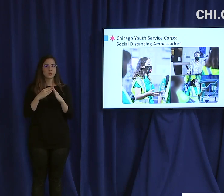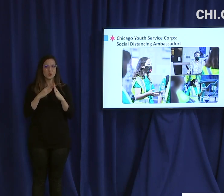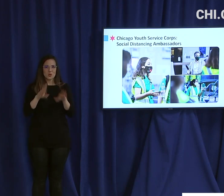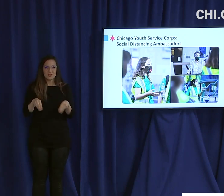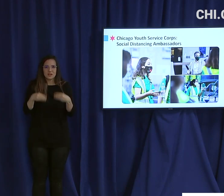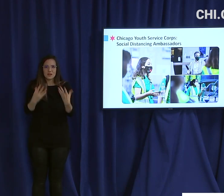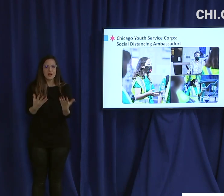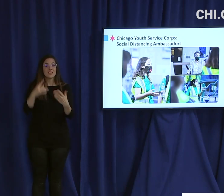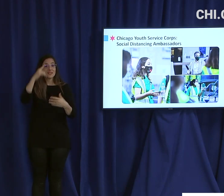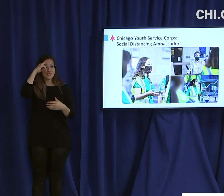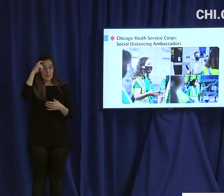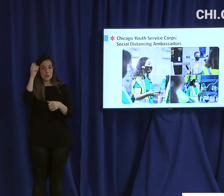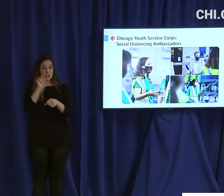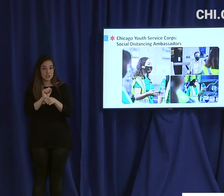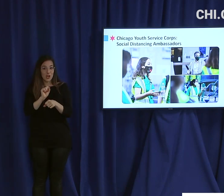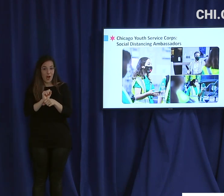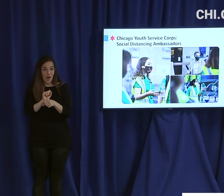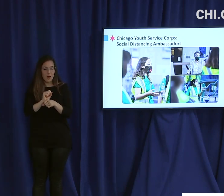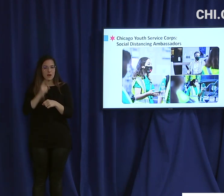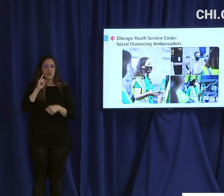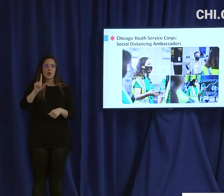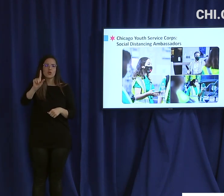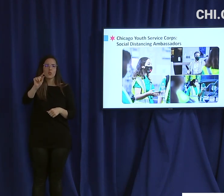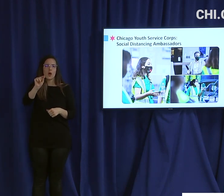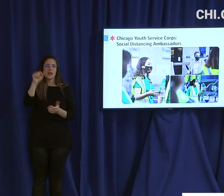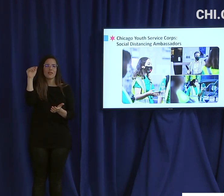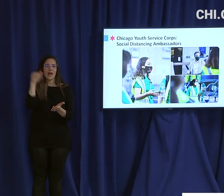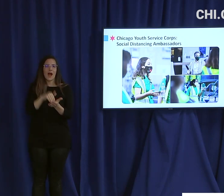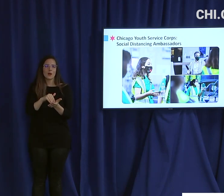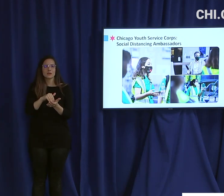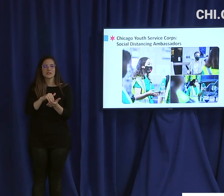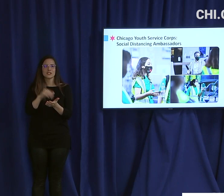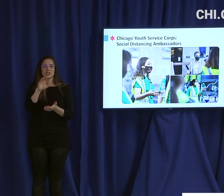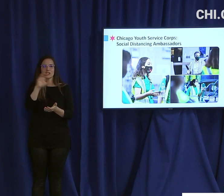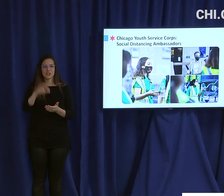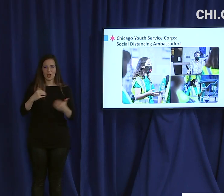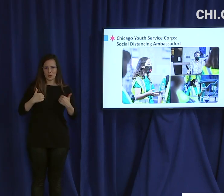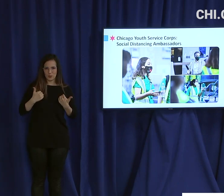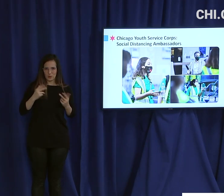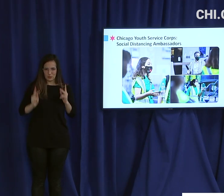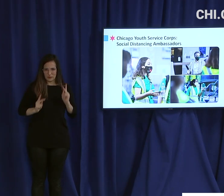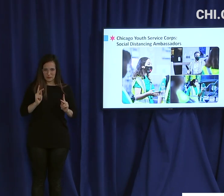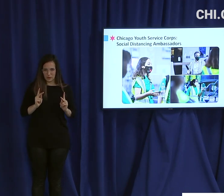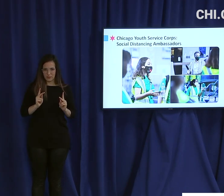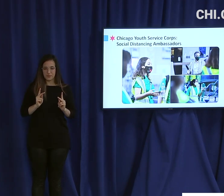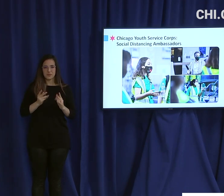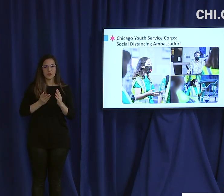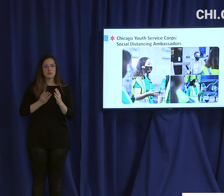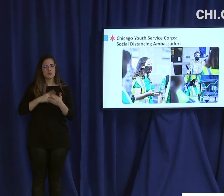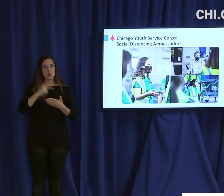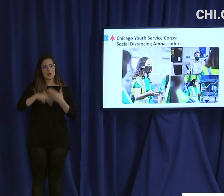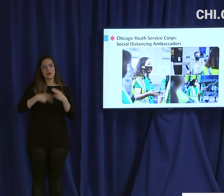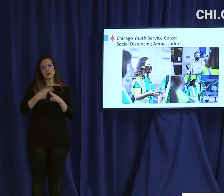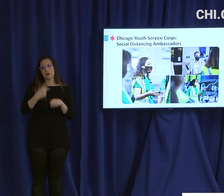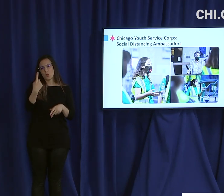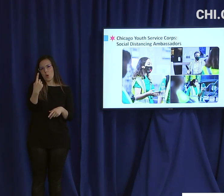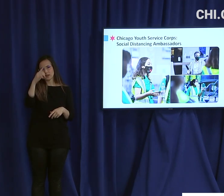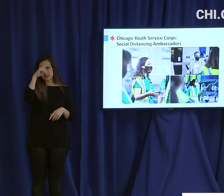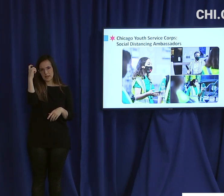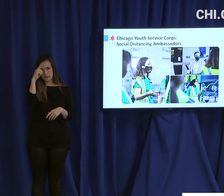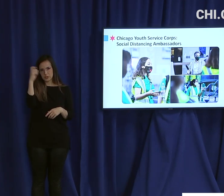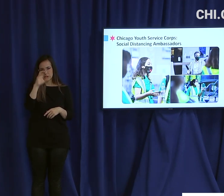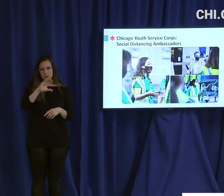available to 20,000 Chicago youth every summer through One Summer Chicago. These are youth between ages 14